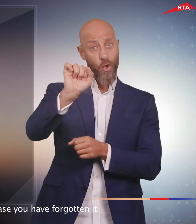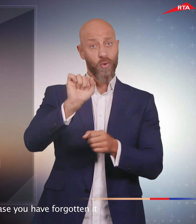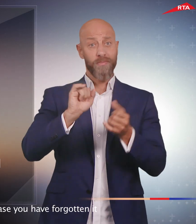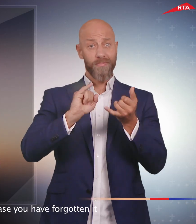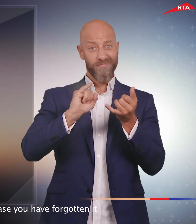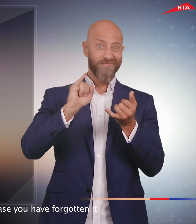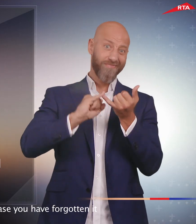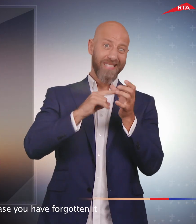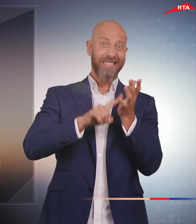you've forgotten it.